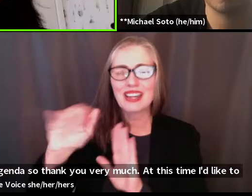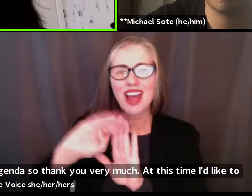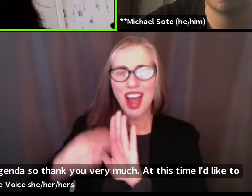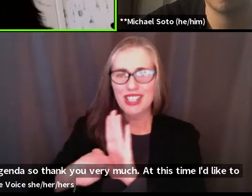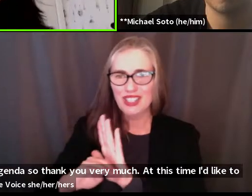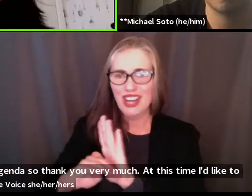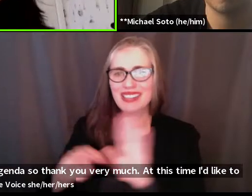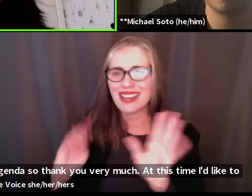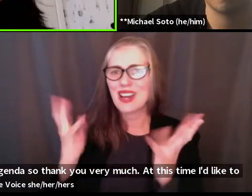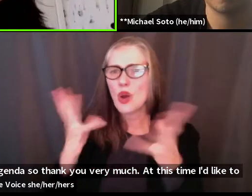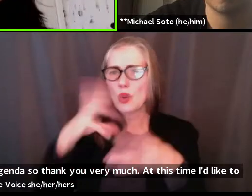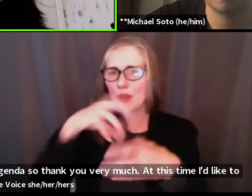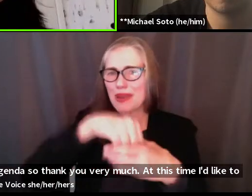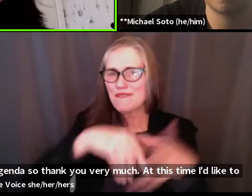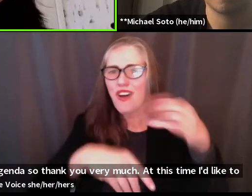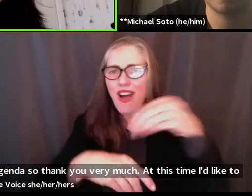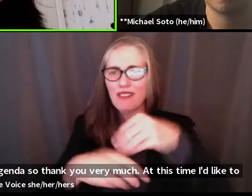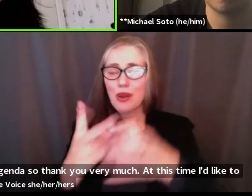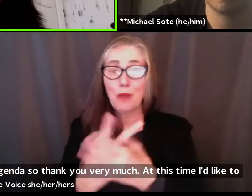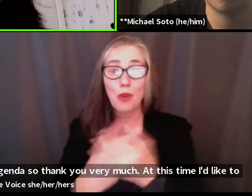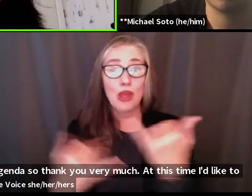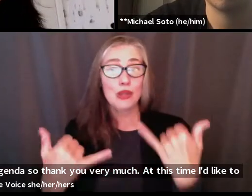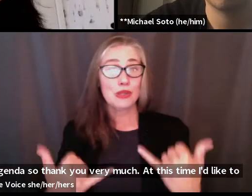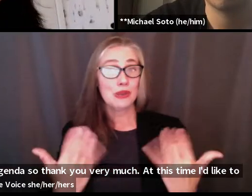platform committee report.